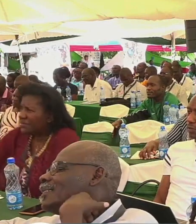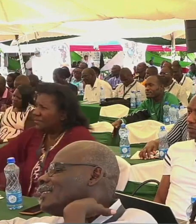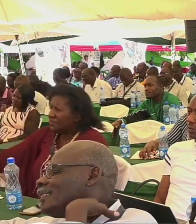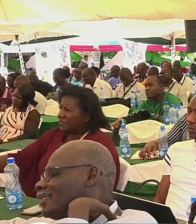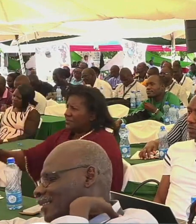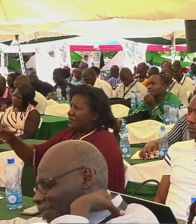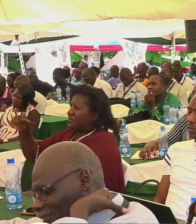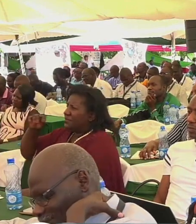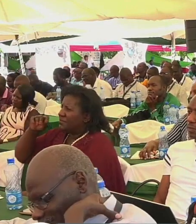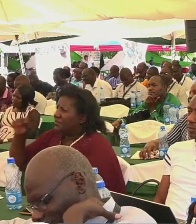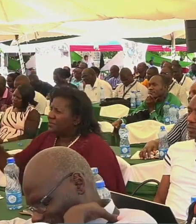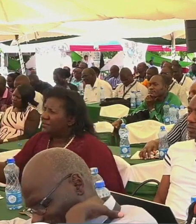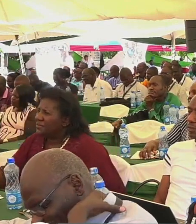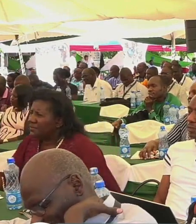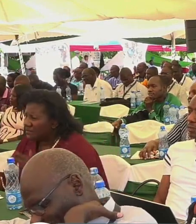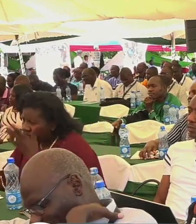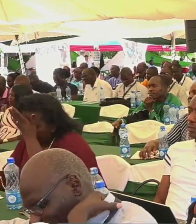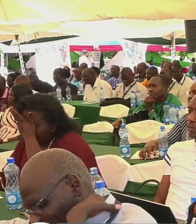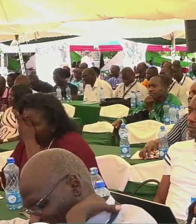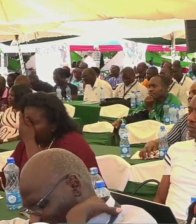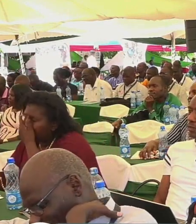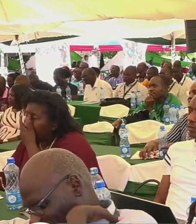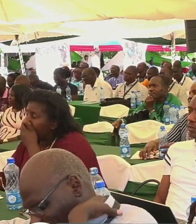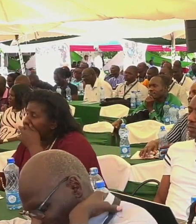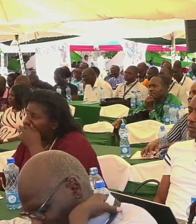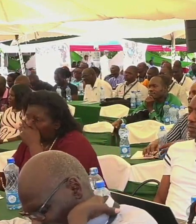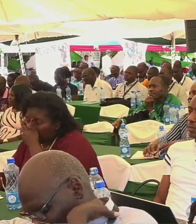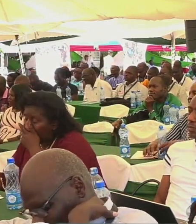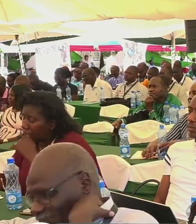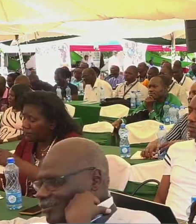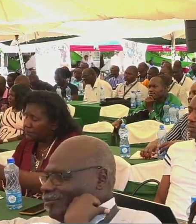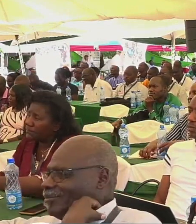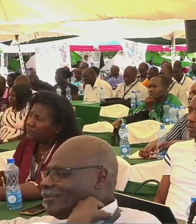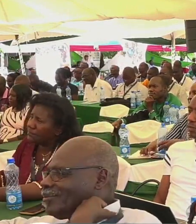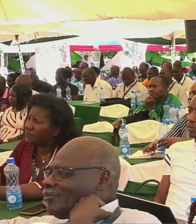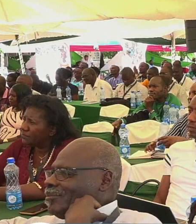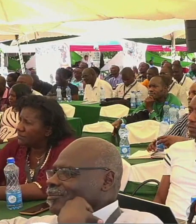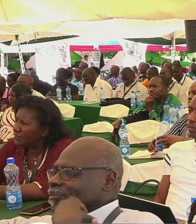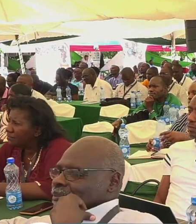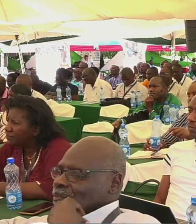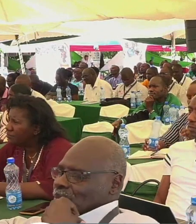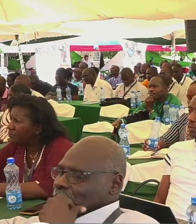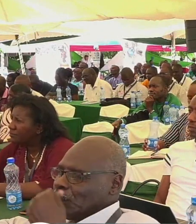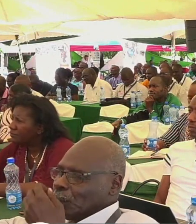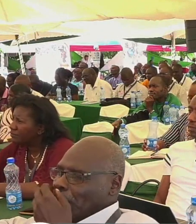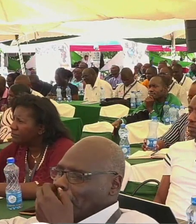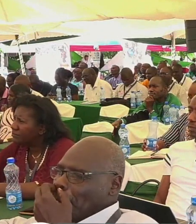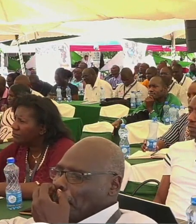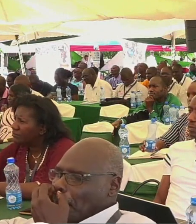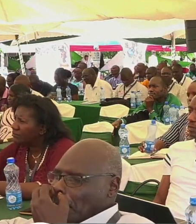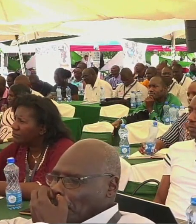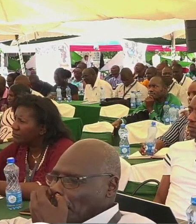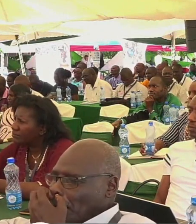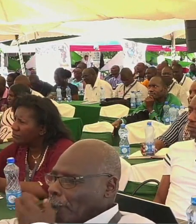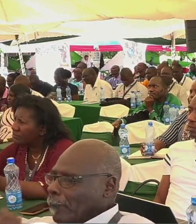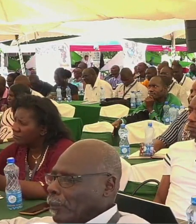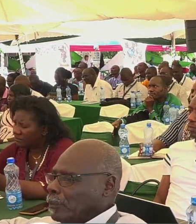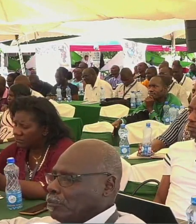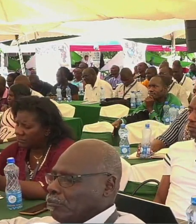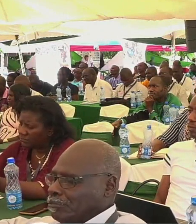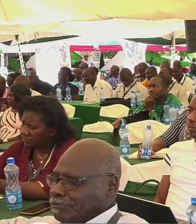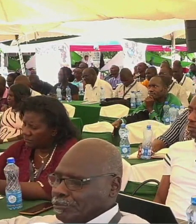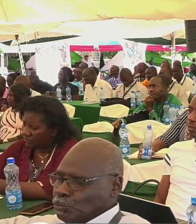conference in Garissa. That one shows the confidence you have, and thank you so much. And I am Ebla